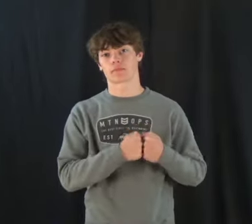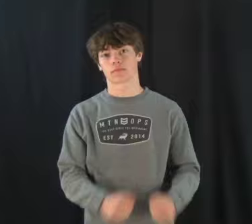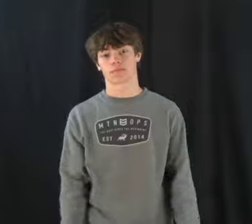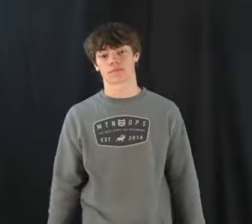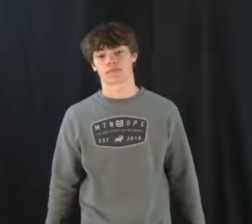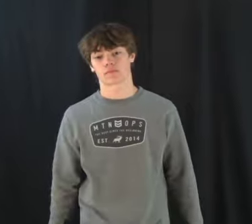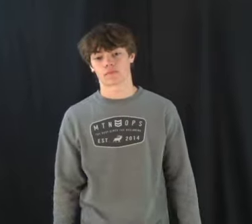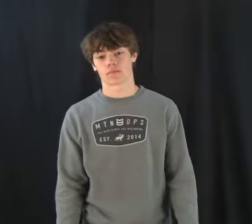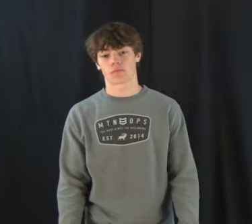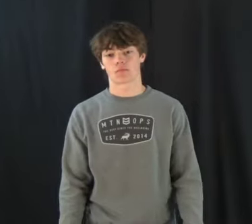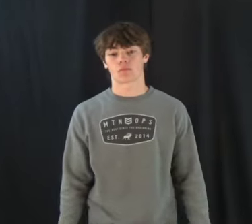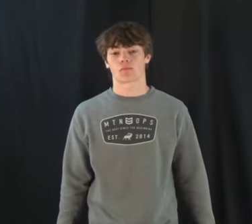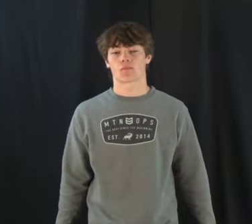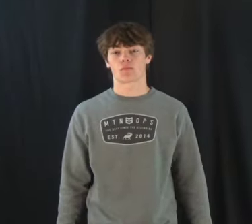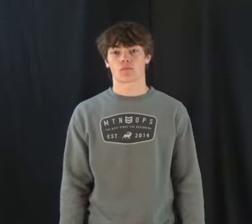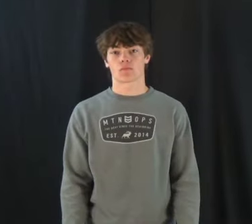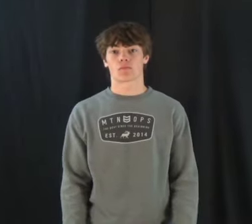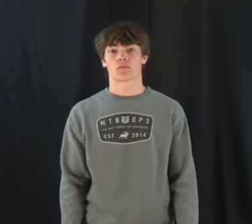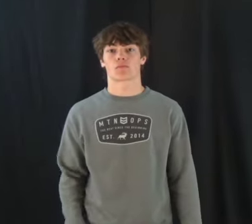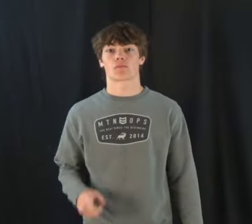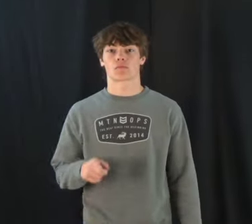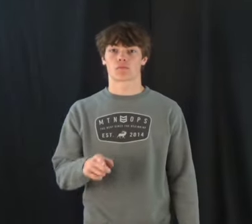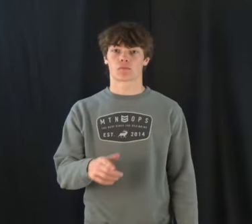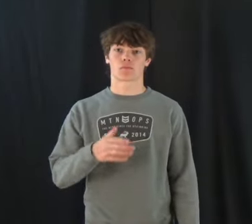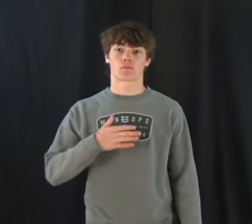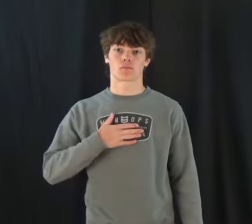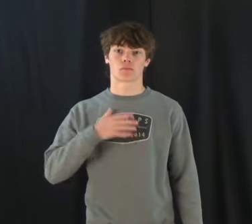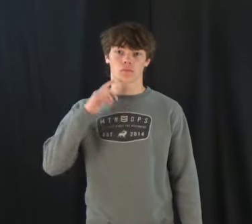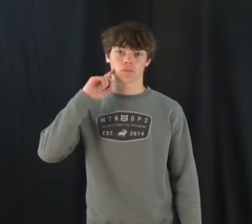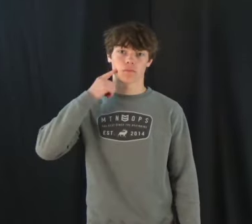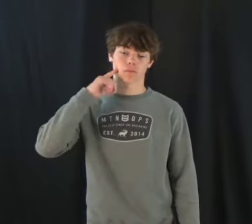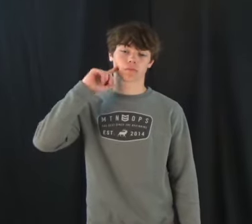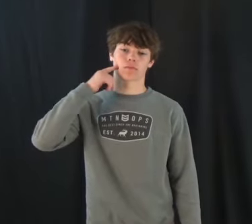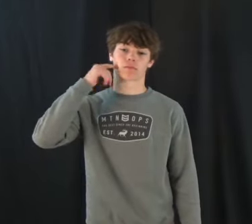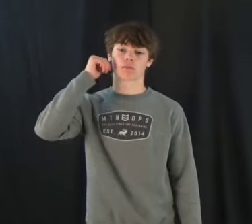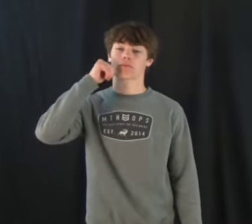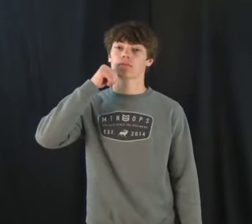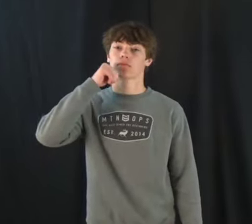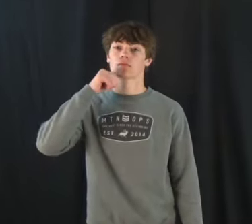honey You are my candy girl